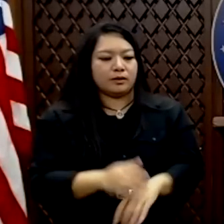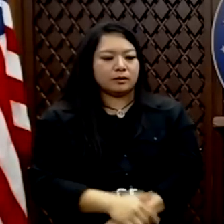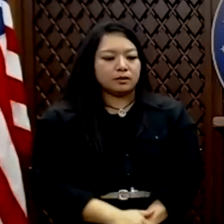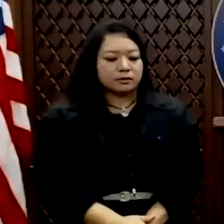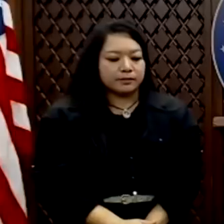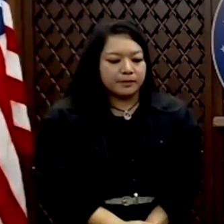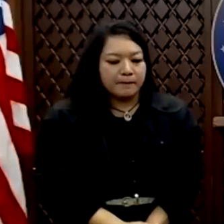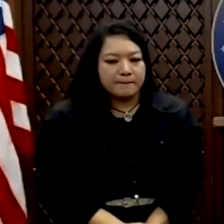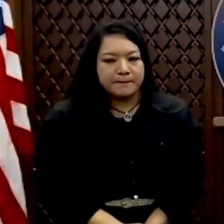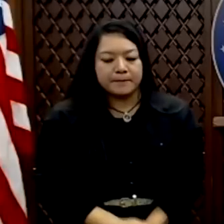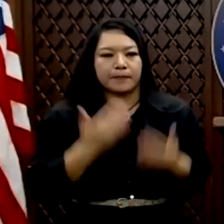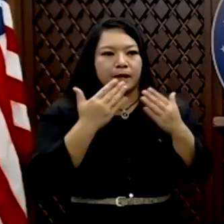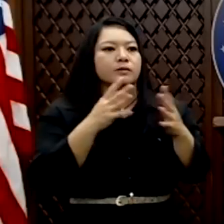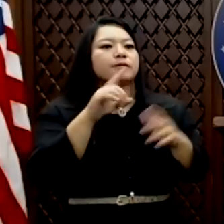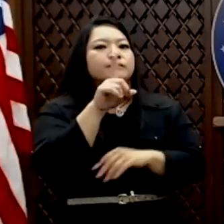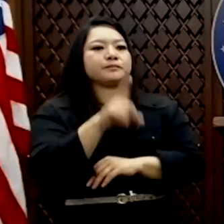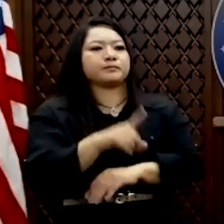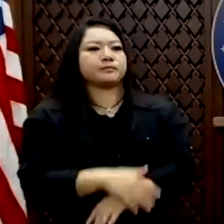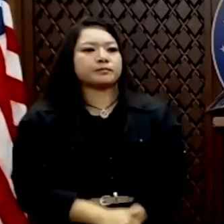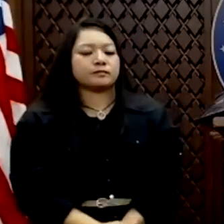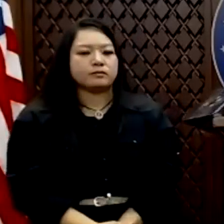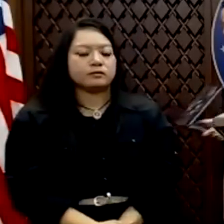okay, thank you. That's my question.